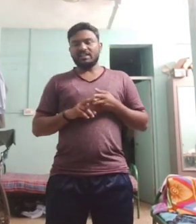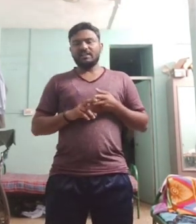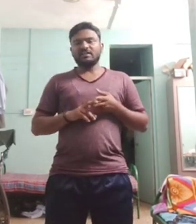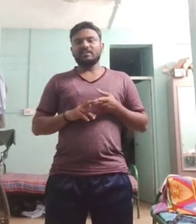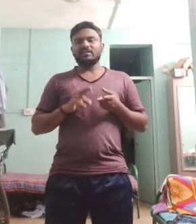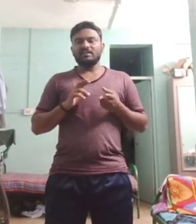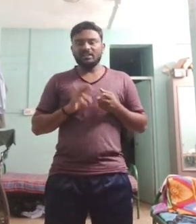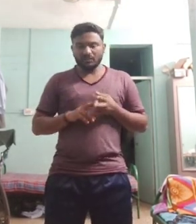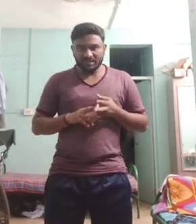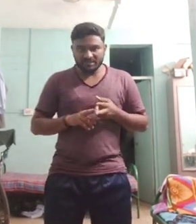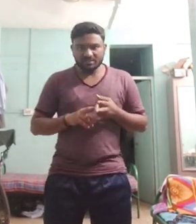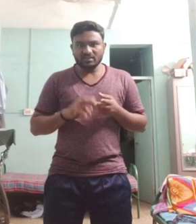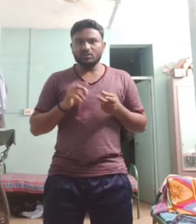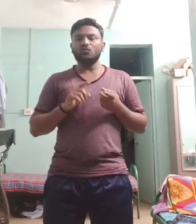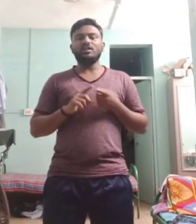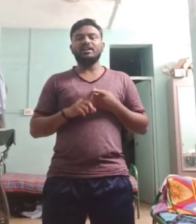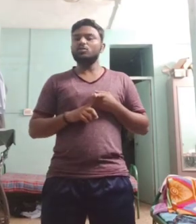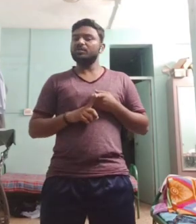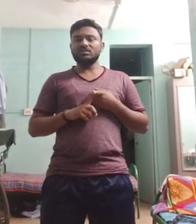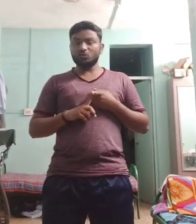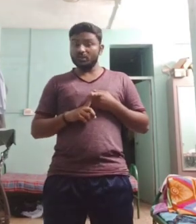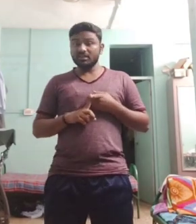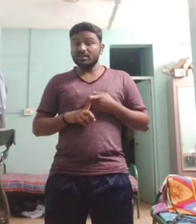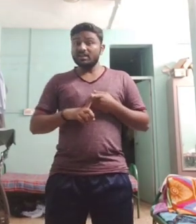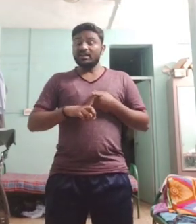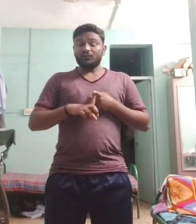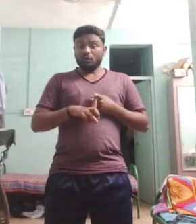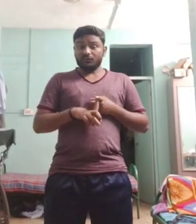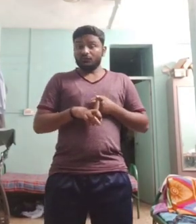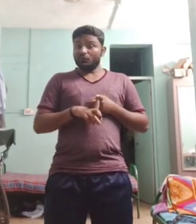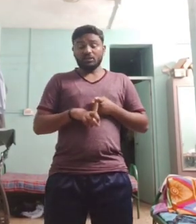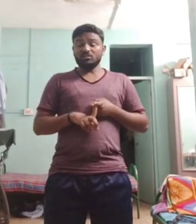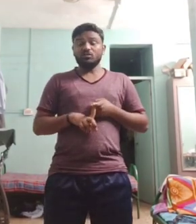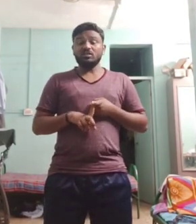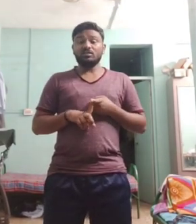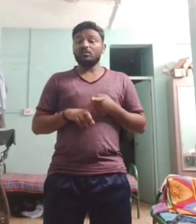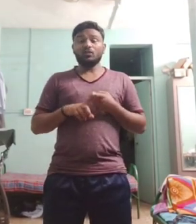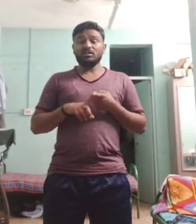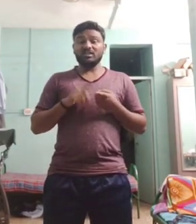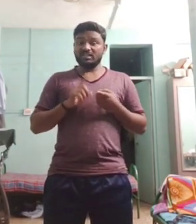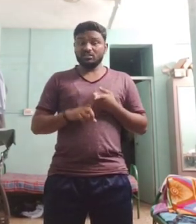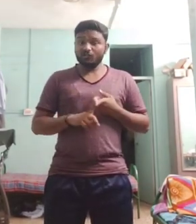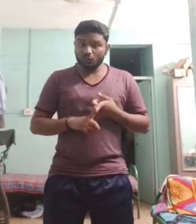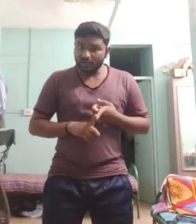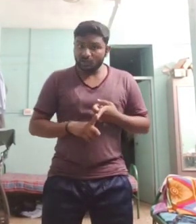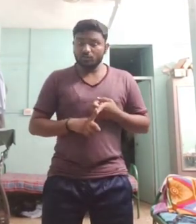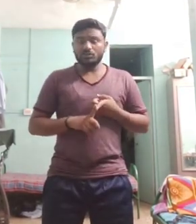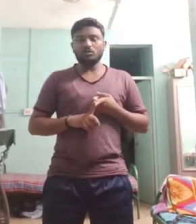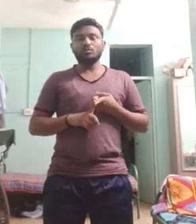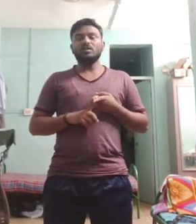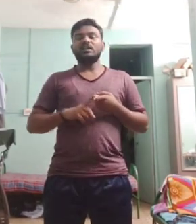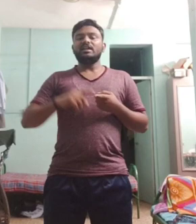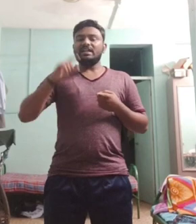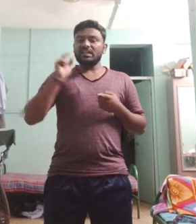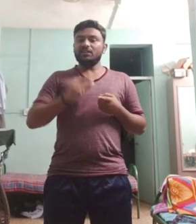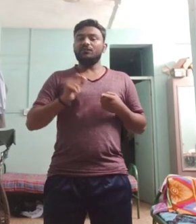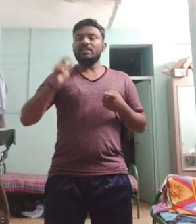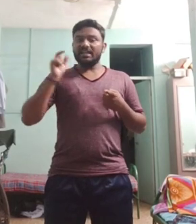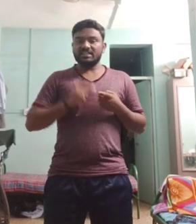that? It means do while loop is doing what is doing, what is the nature of do while loop? It will